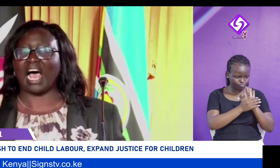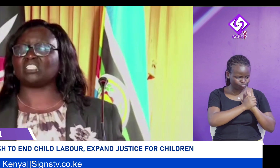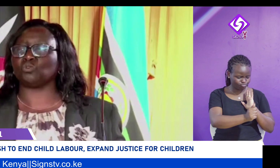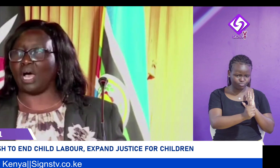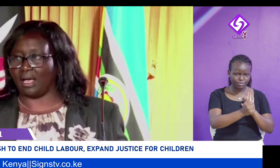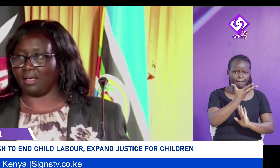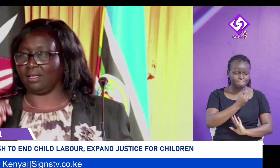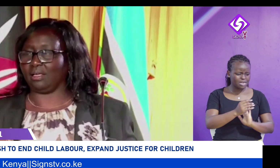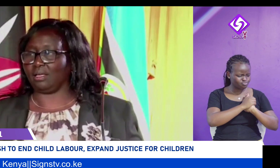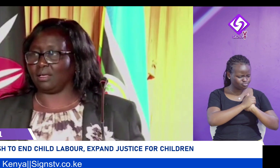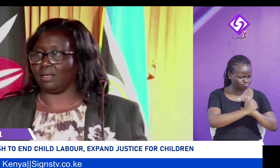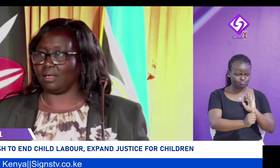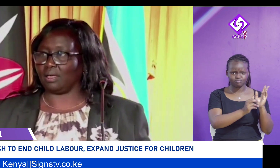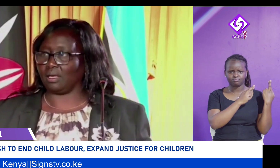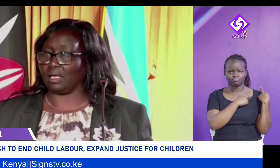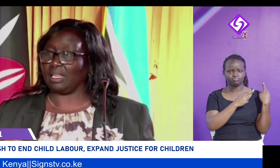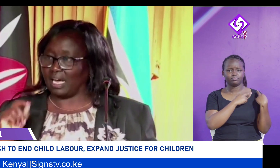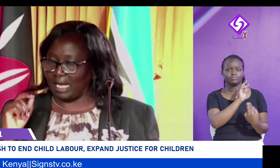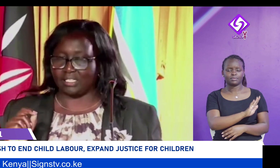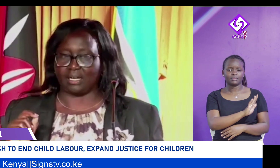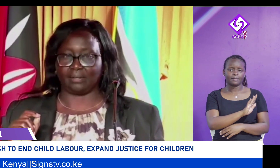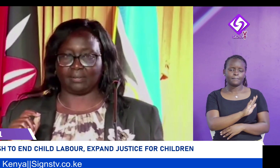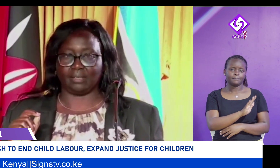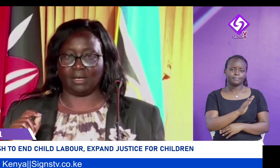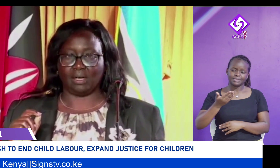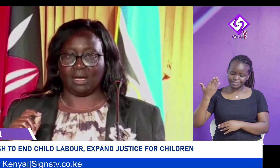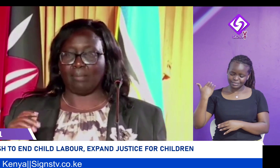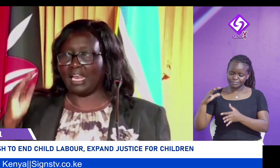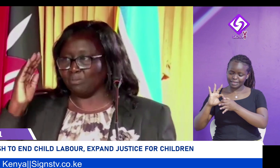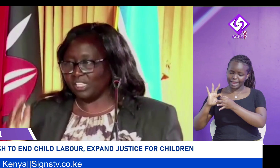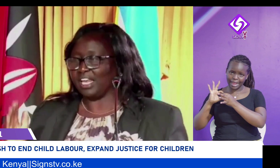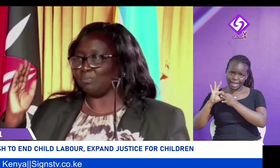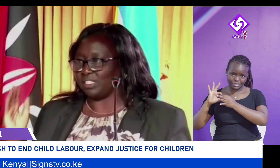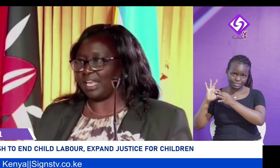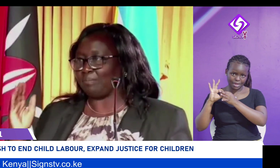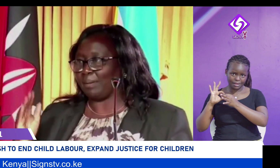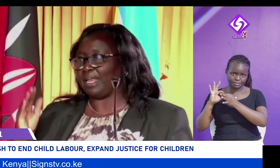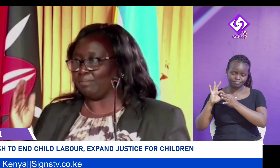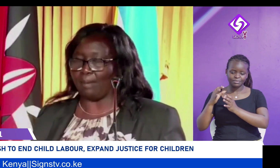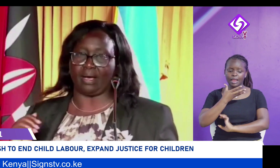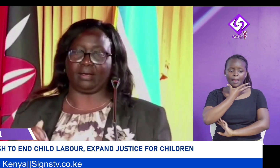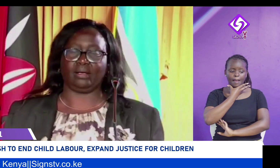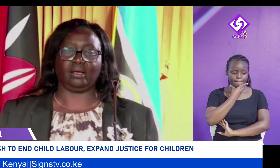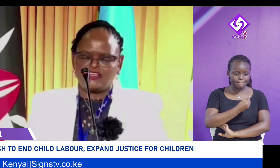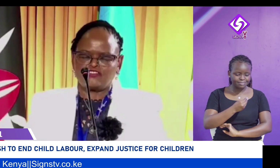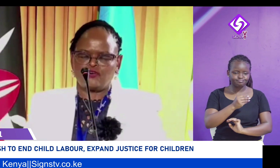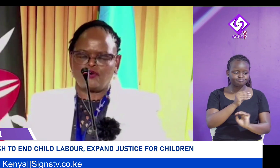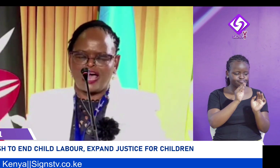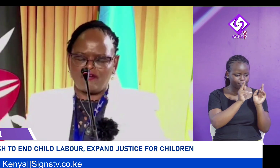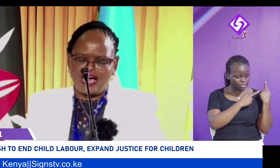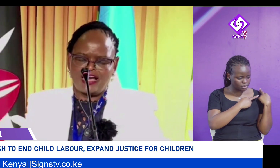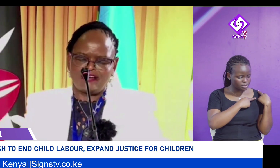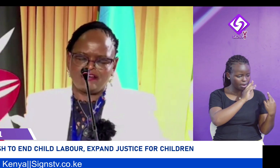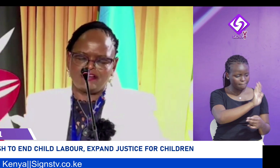their role as it were, in the culture. Mahali mzee ni mzee na mama ni mama.